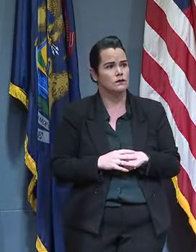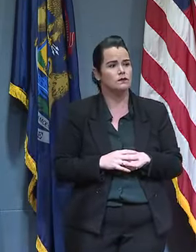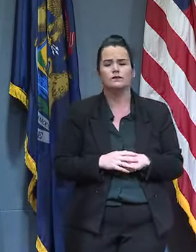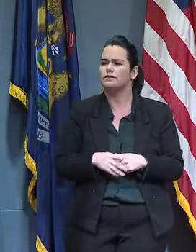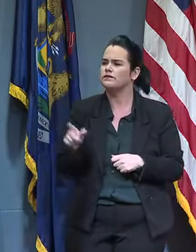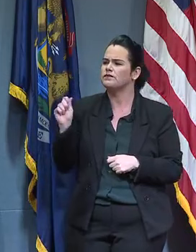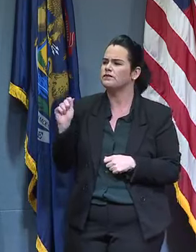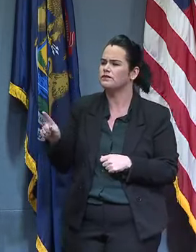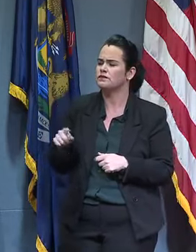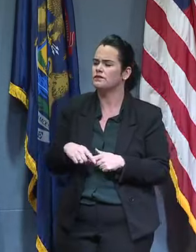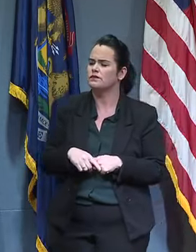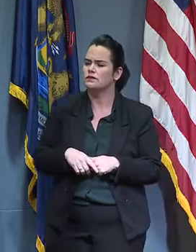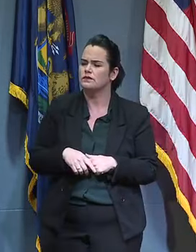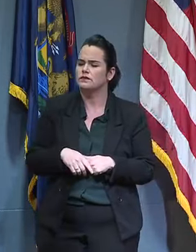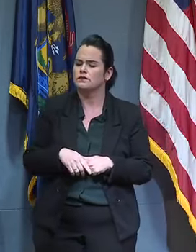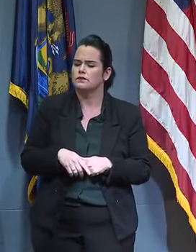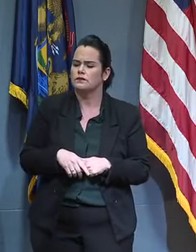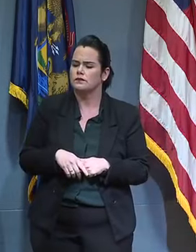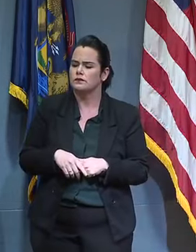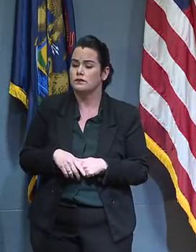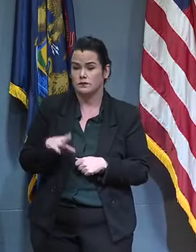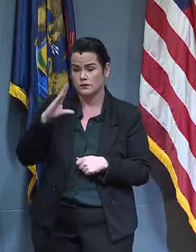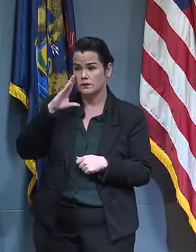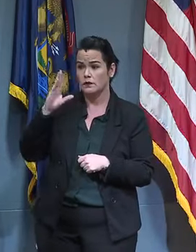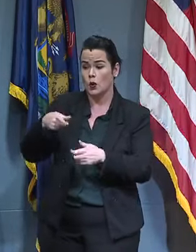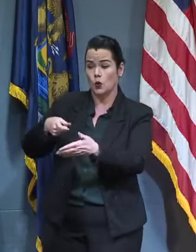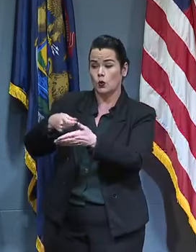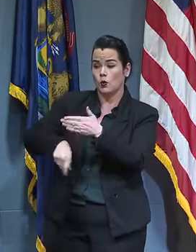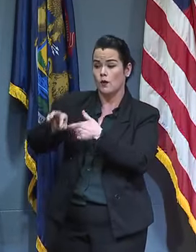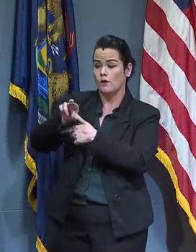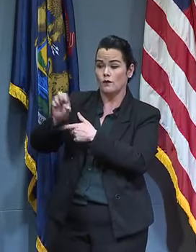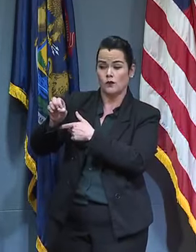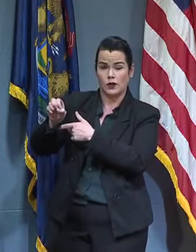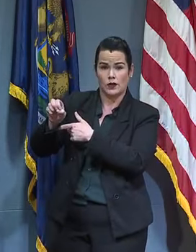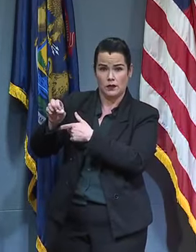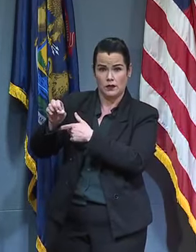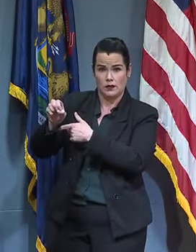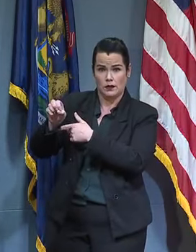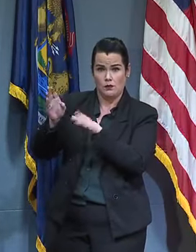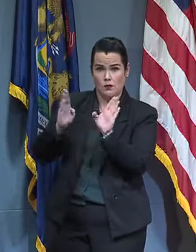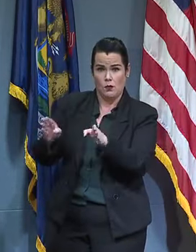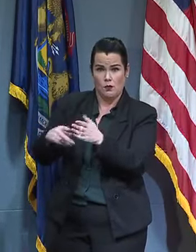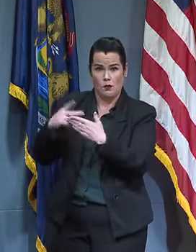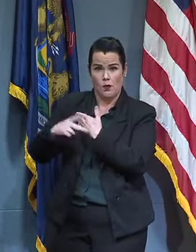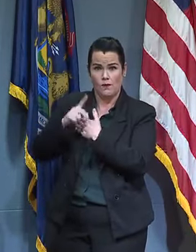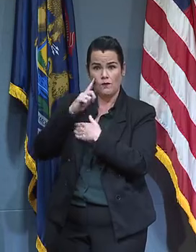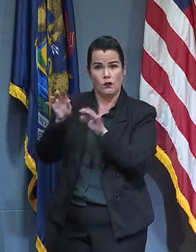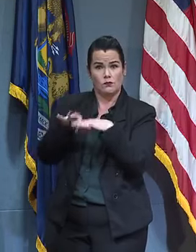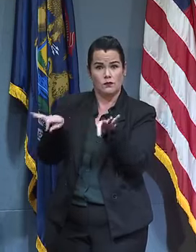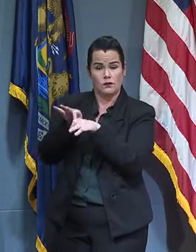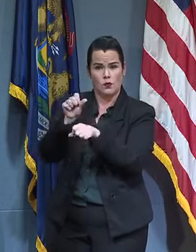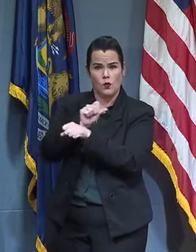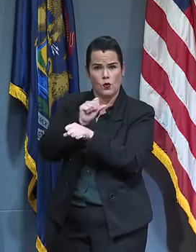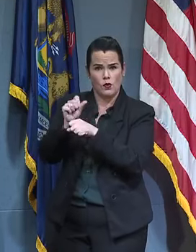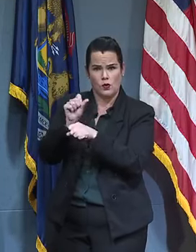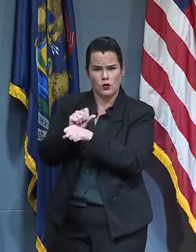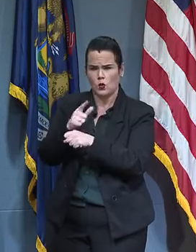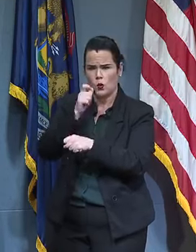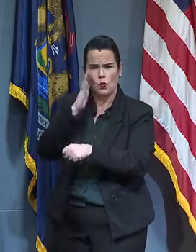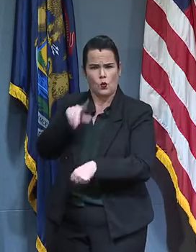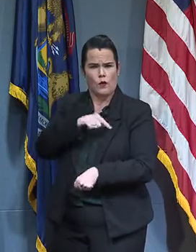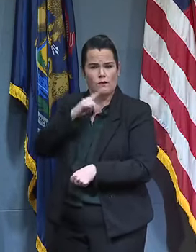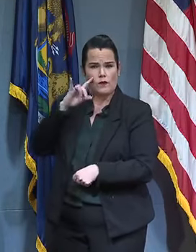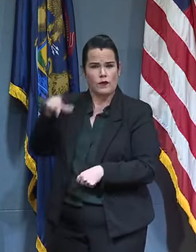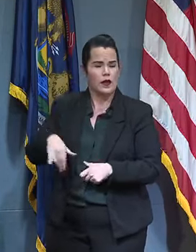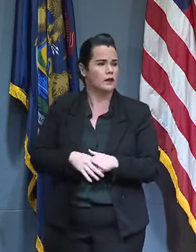Governor, who is going to qualify for the tuition-free education program for essential workers, and how will it be funded? So